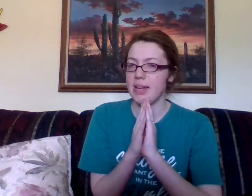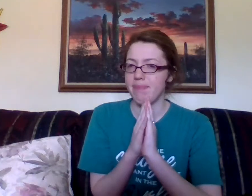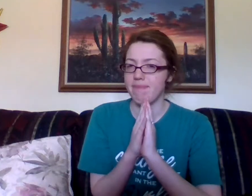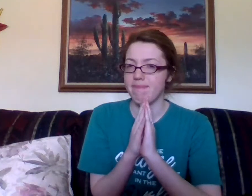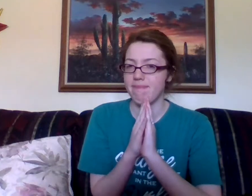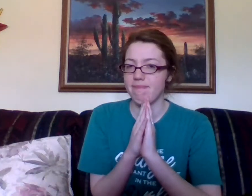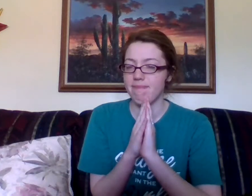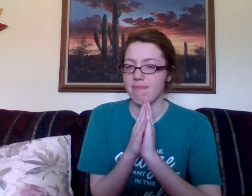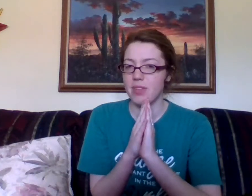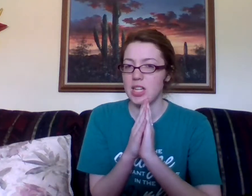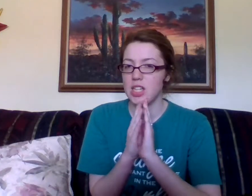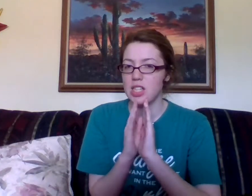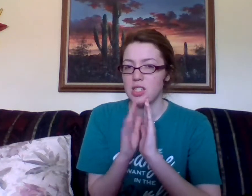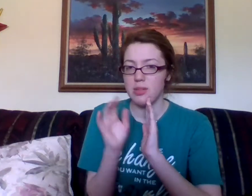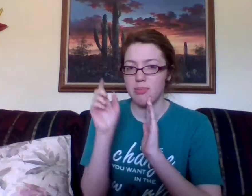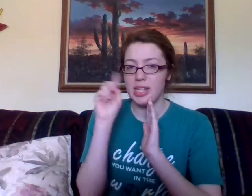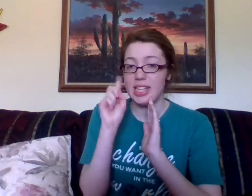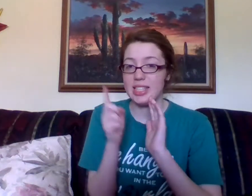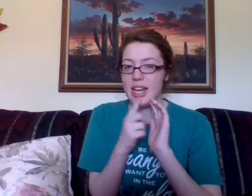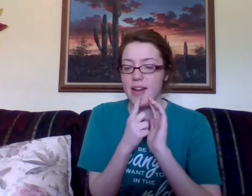in being deaf,